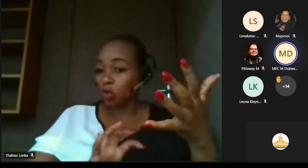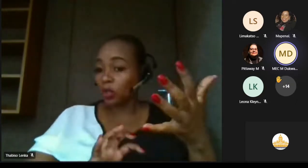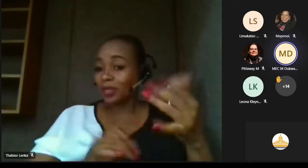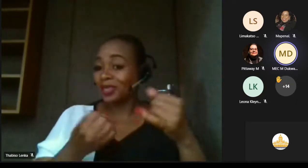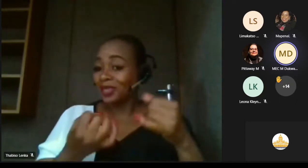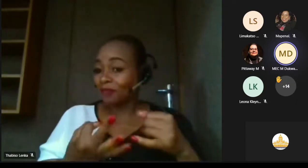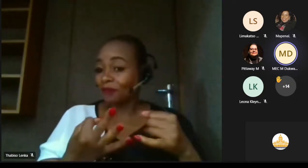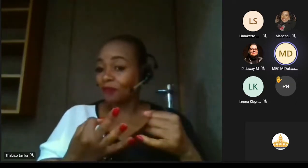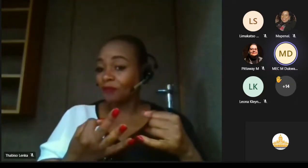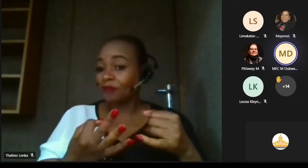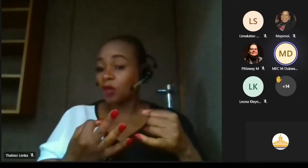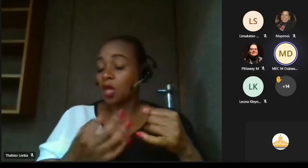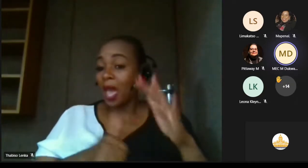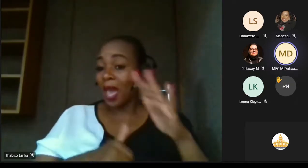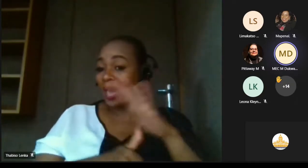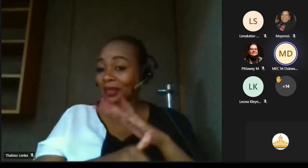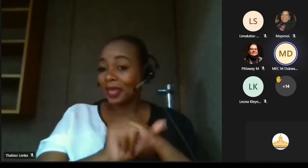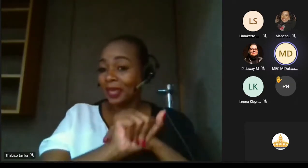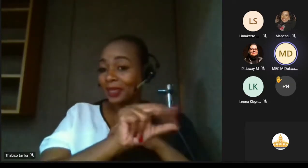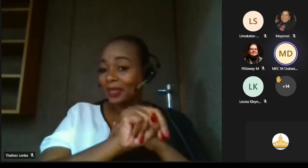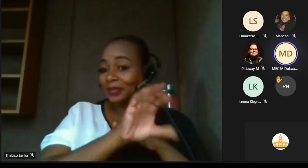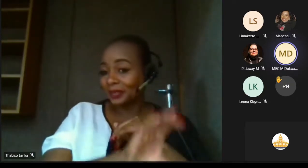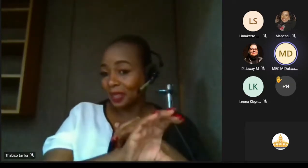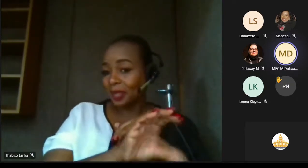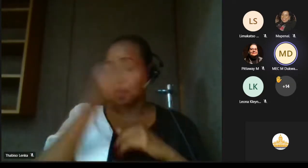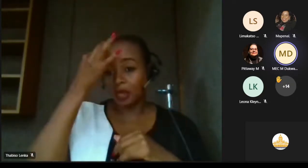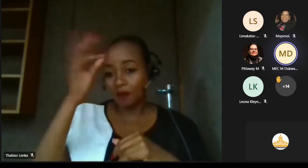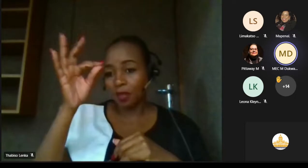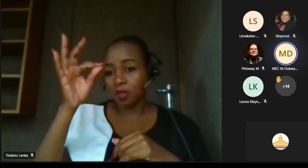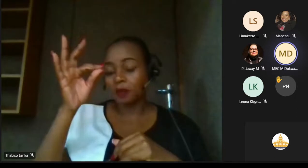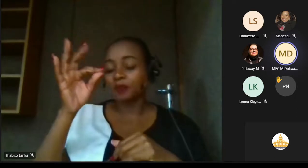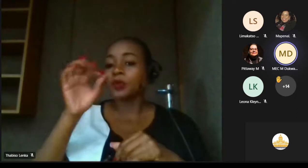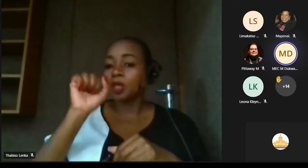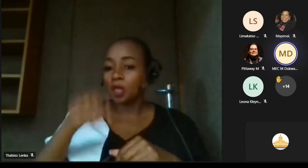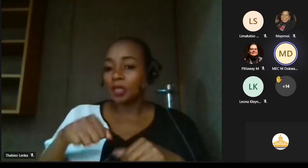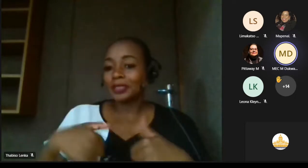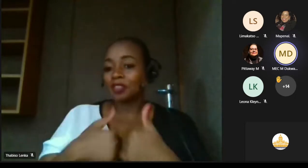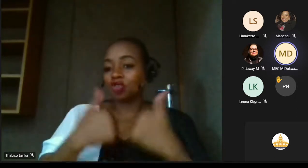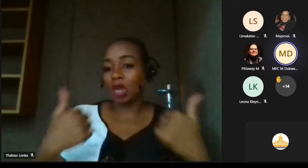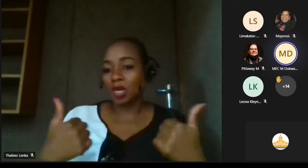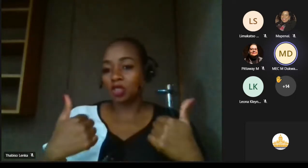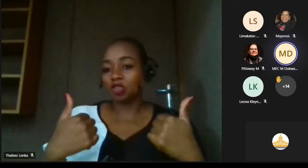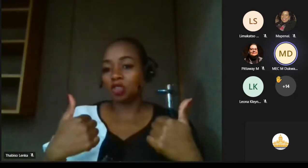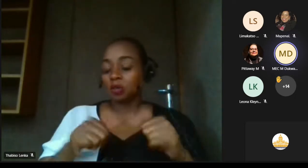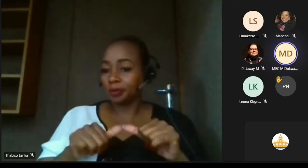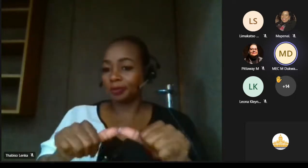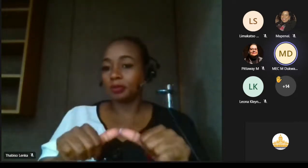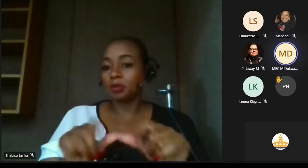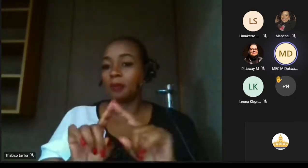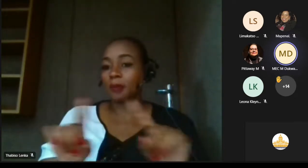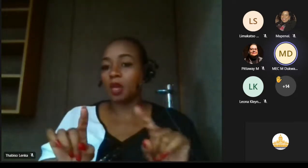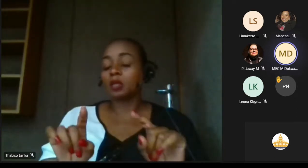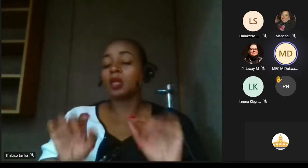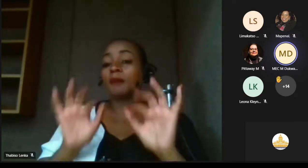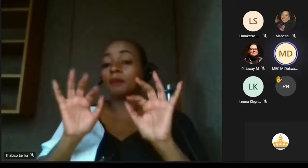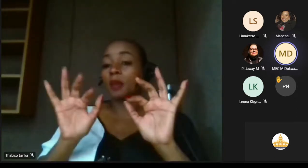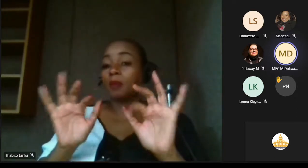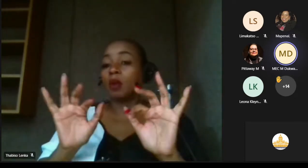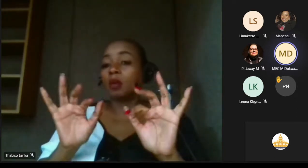so under the ANC government despite the numerous challenges we face, majority of which flow from